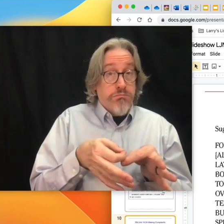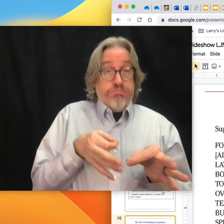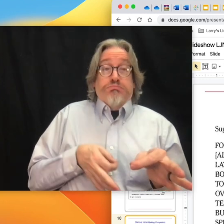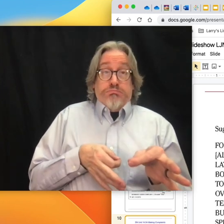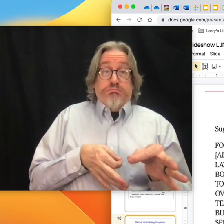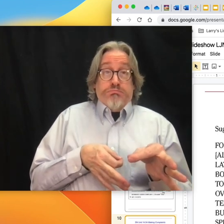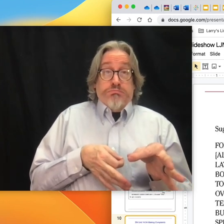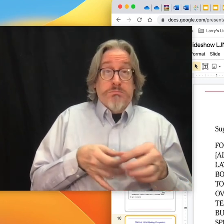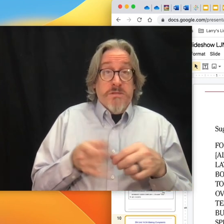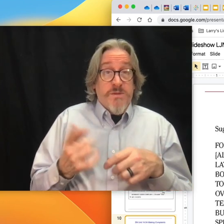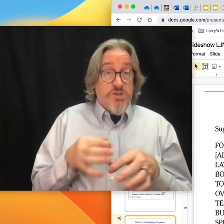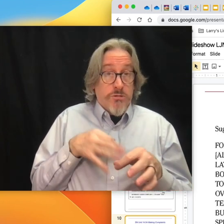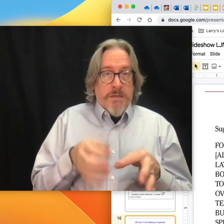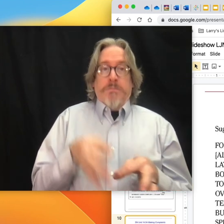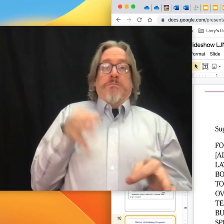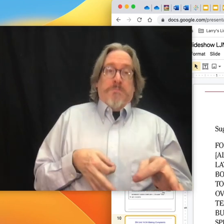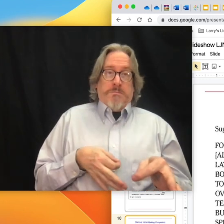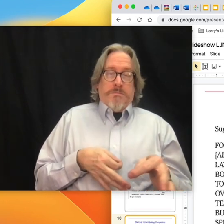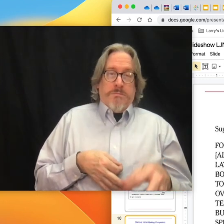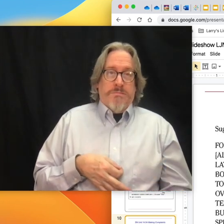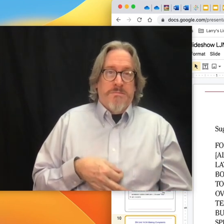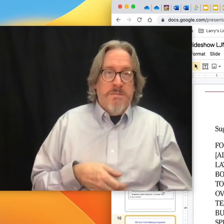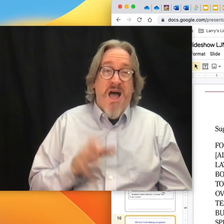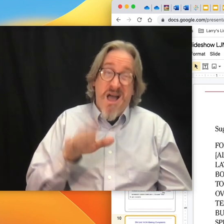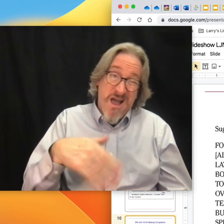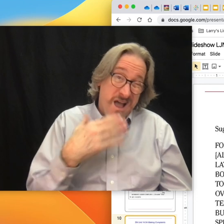Or if someone's early.